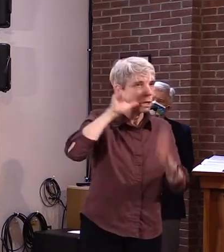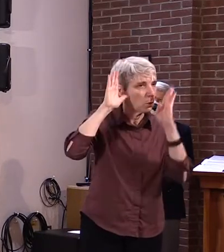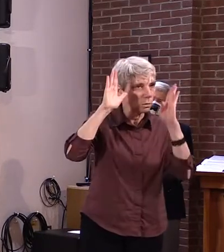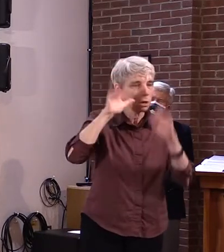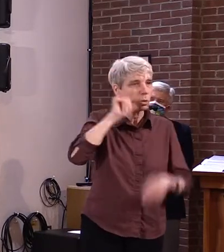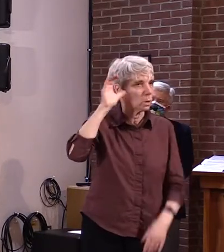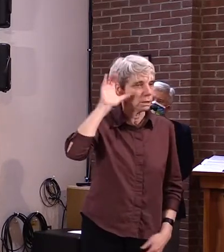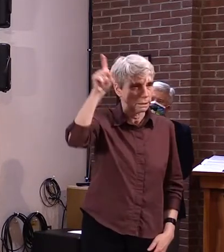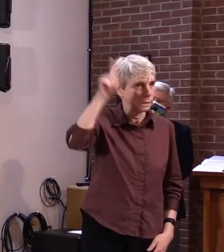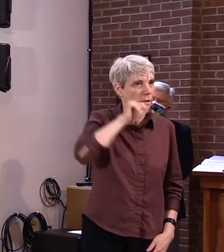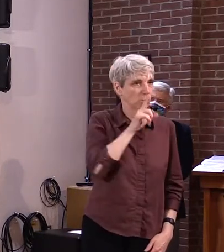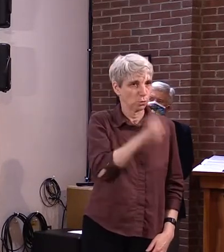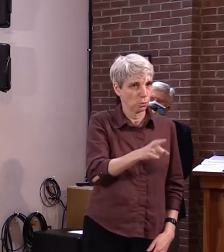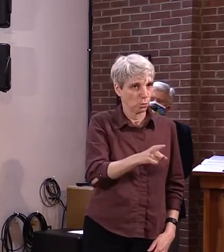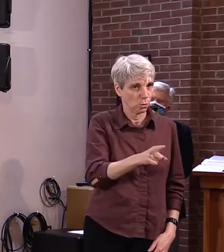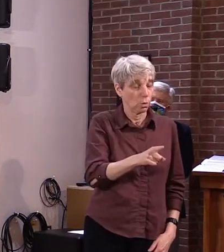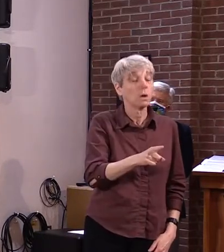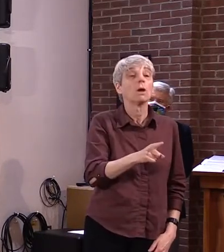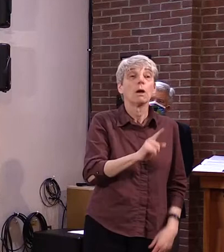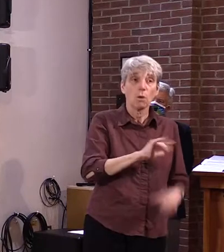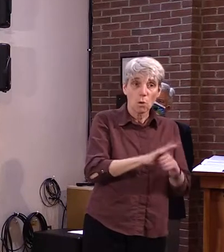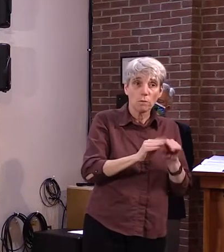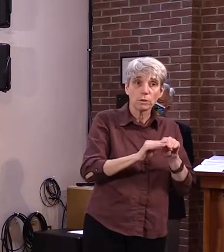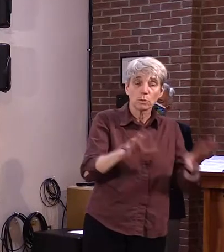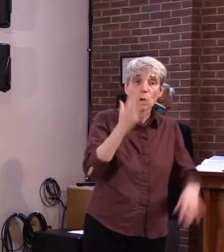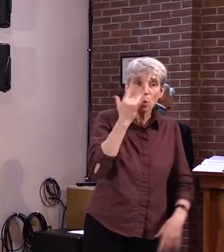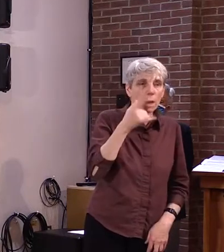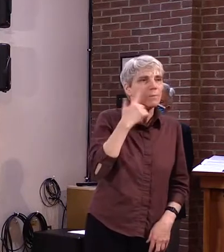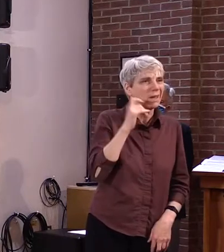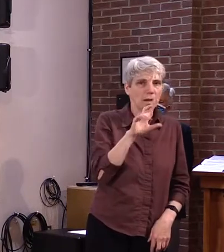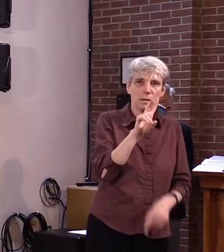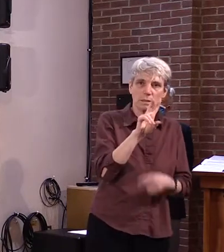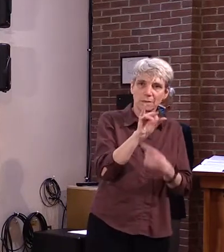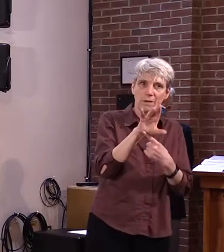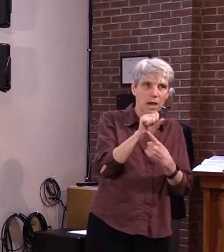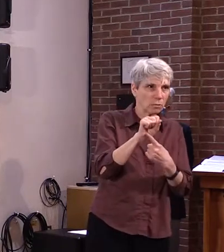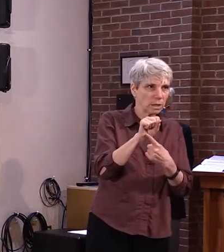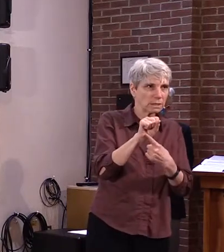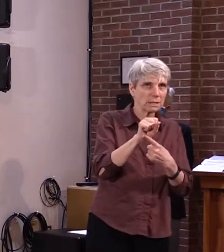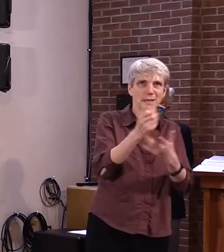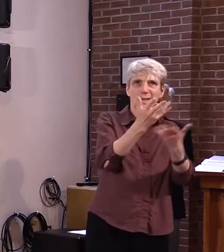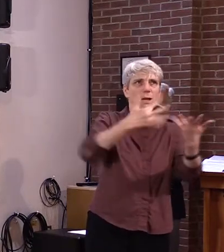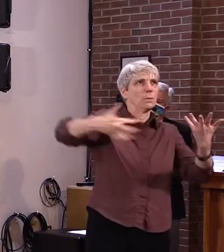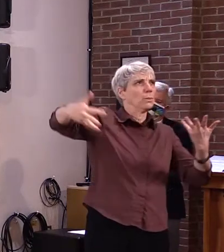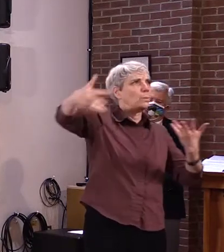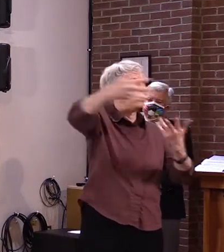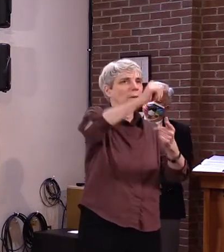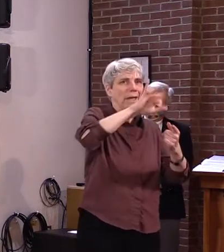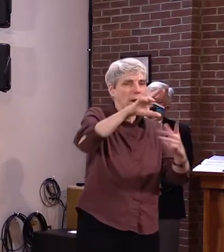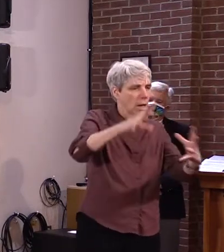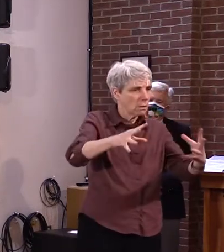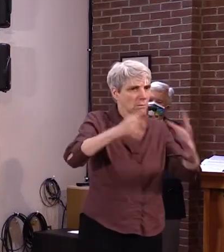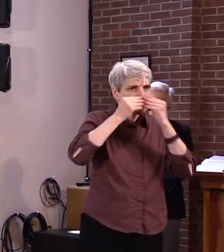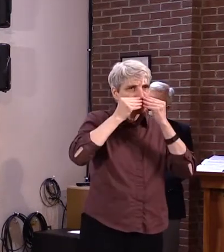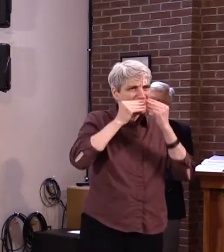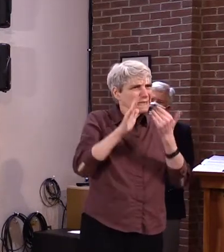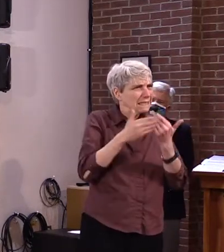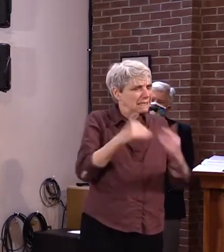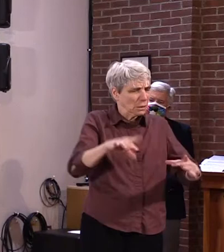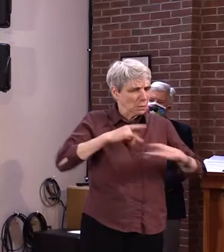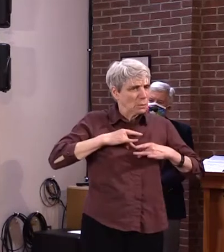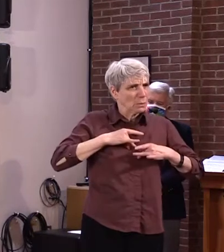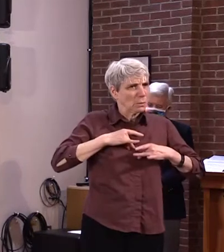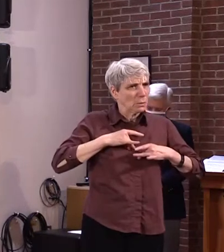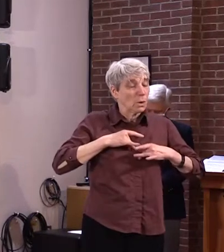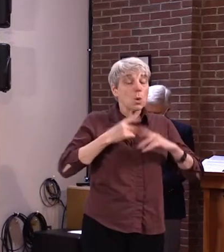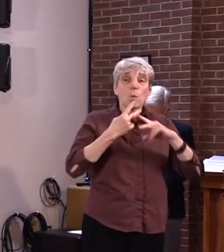COVID-19 spreads because it is a highly contagious virus that is in the air we all breathe. As the weather turns and we